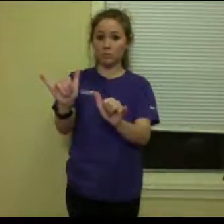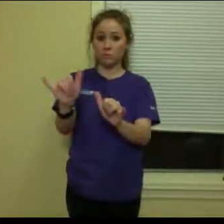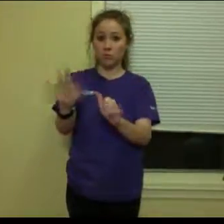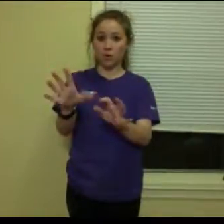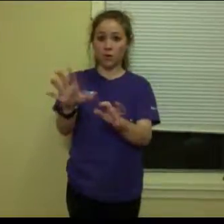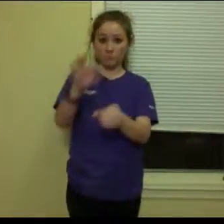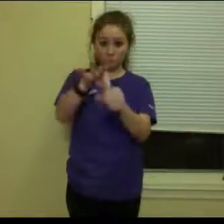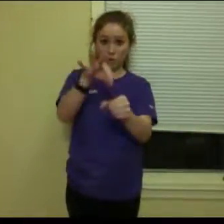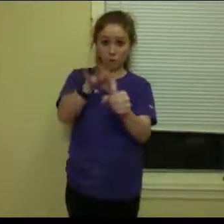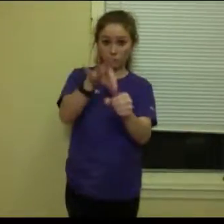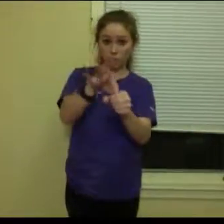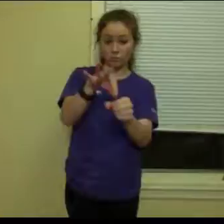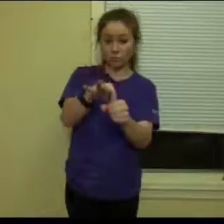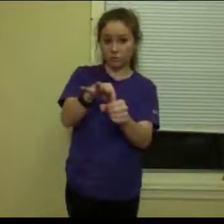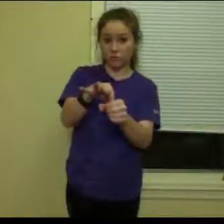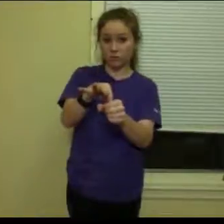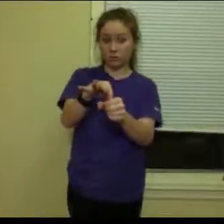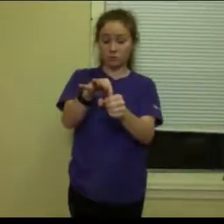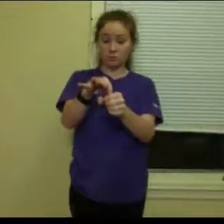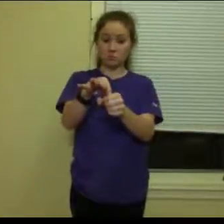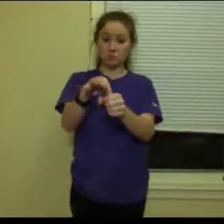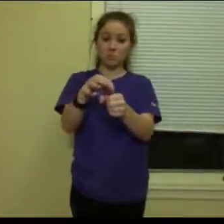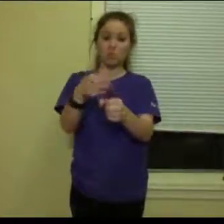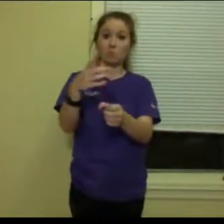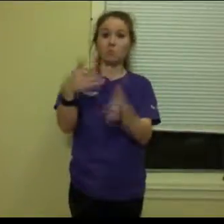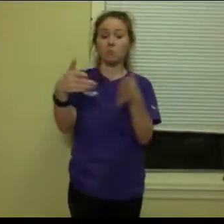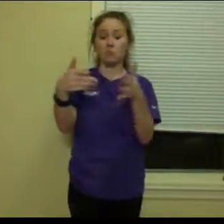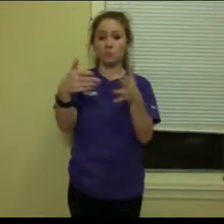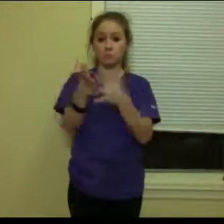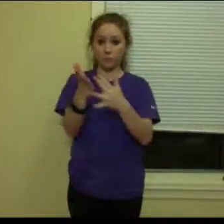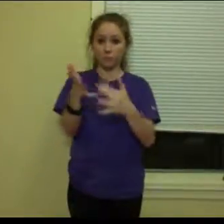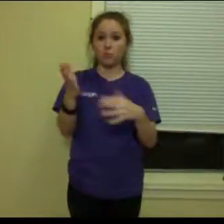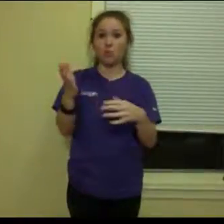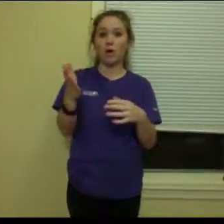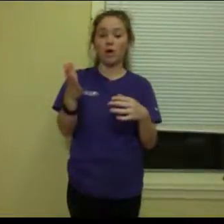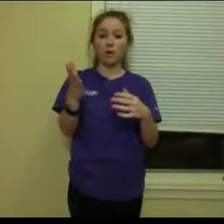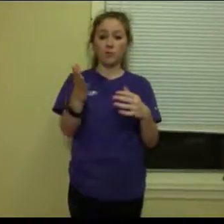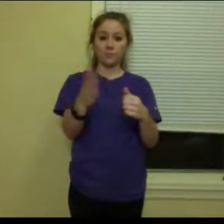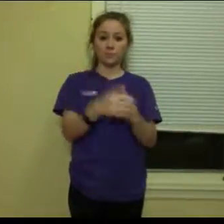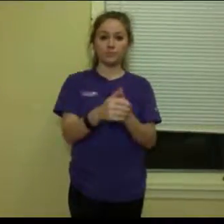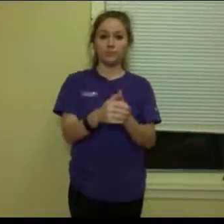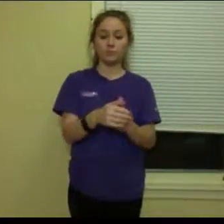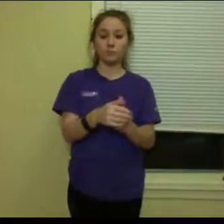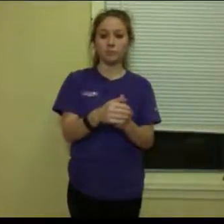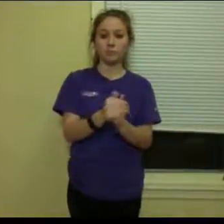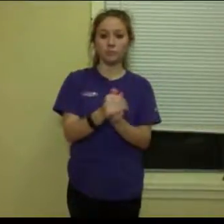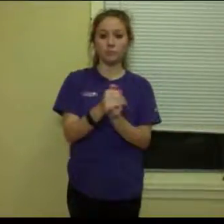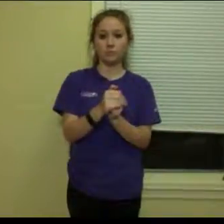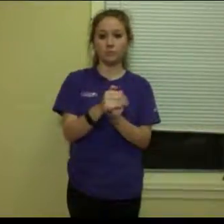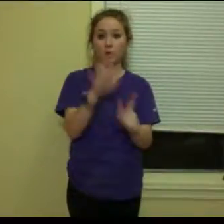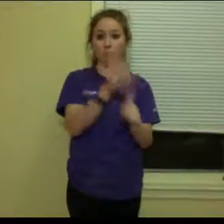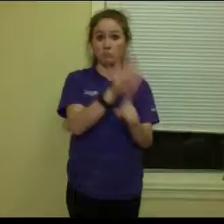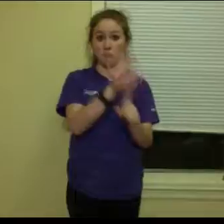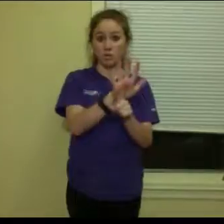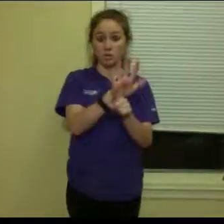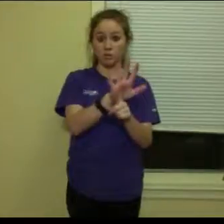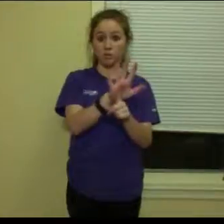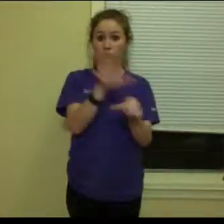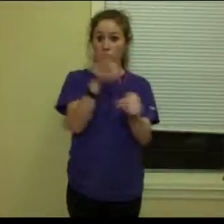Having equal power for all is part of voting, and it's through that